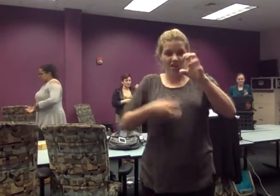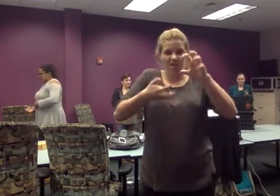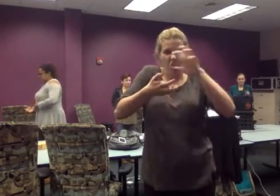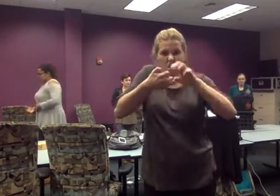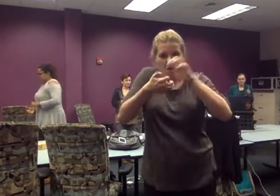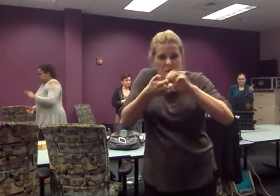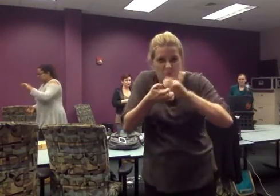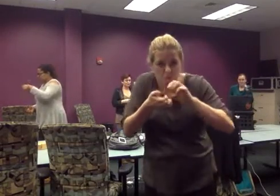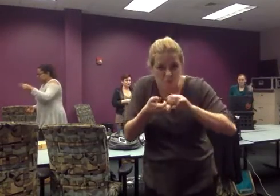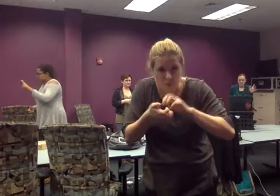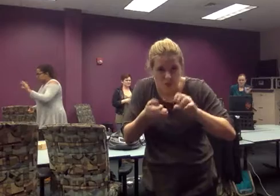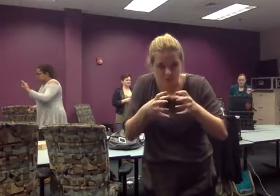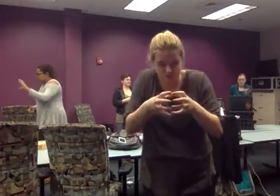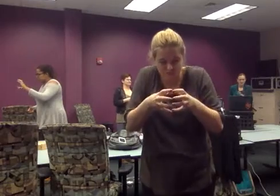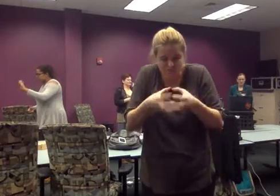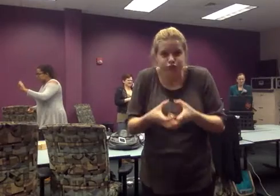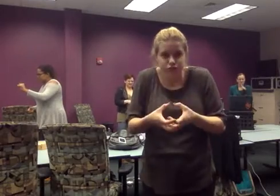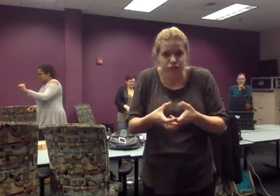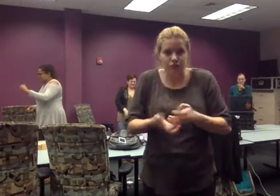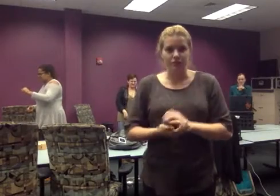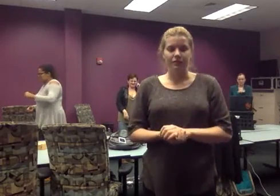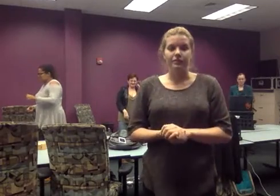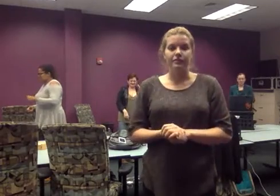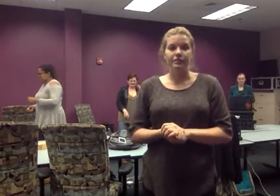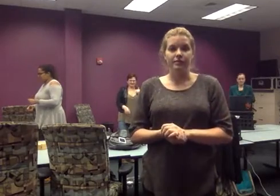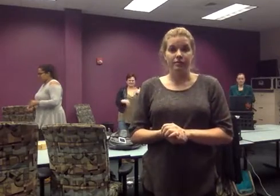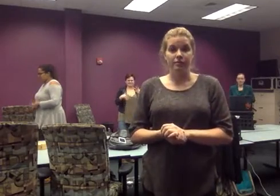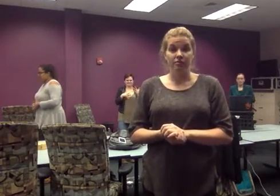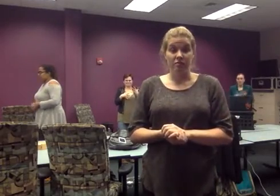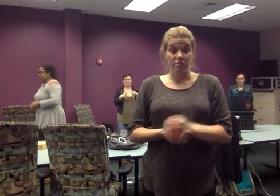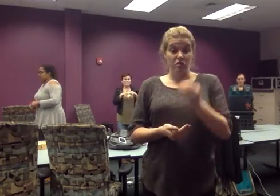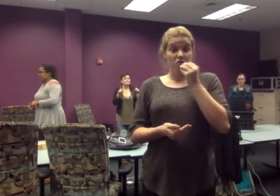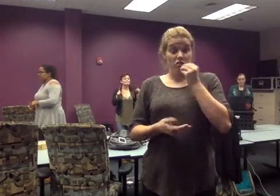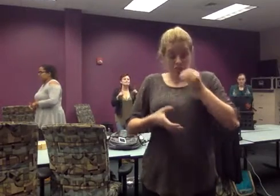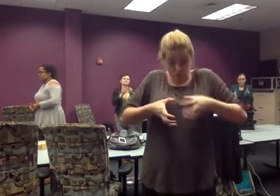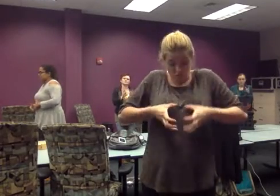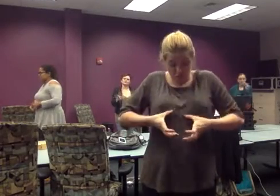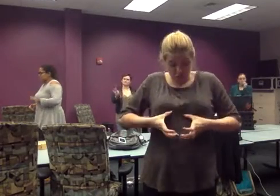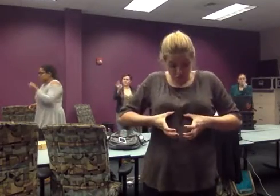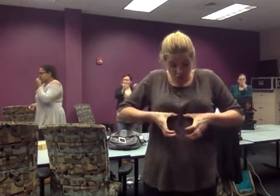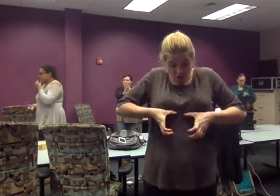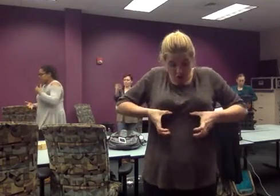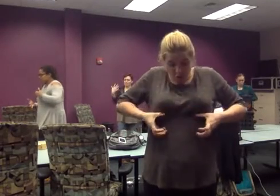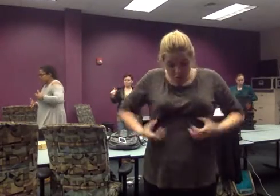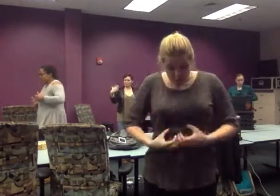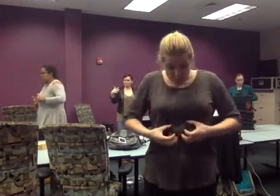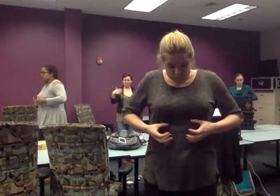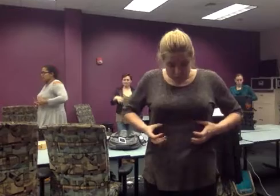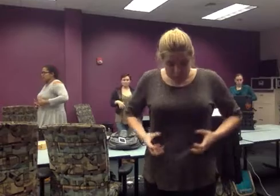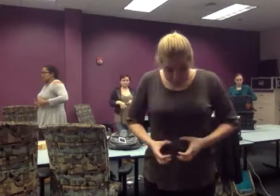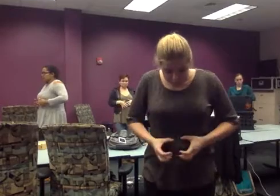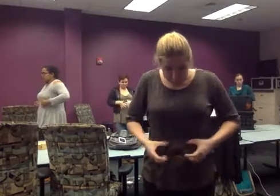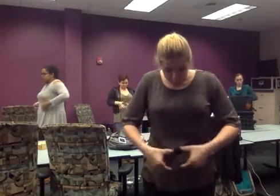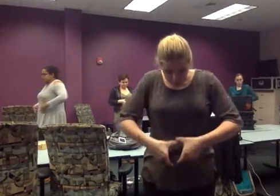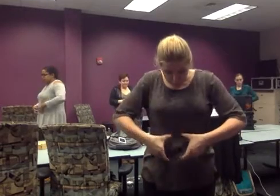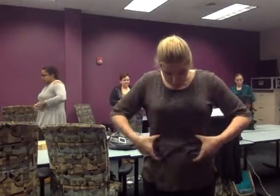important. Then the food is pushed into the intestines, and the intestines, actually the